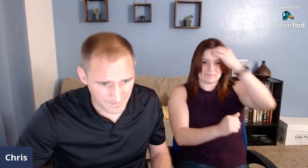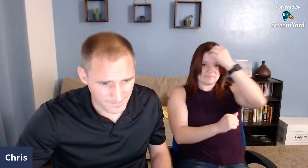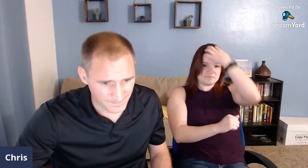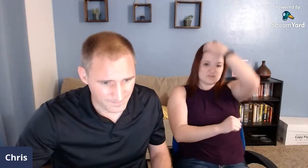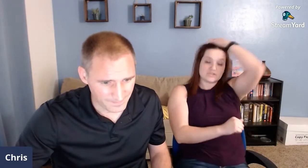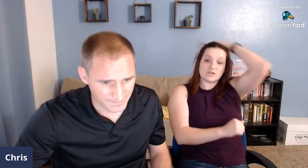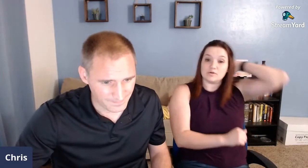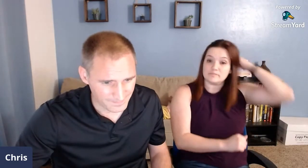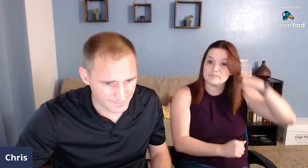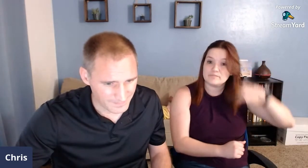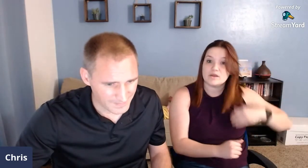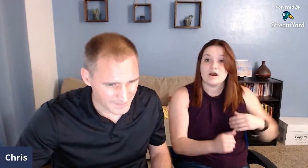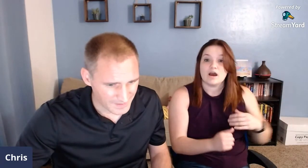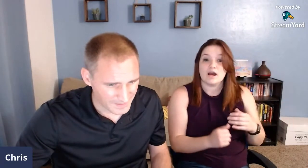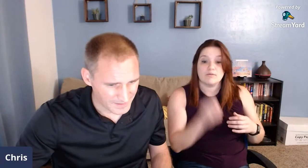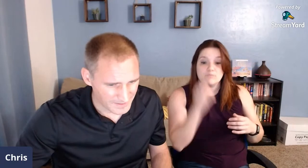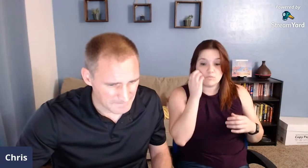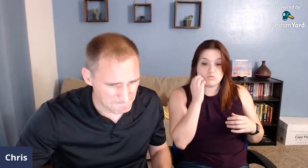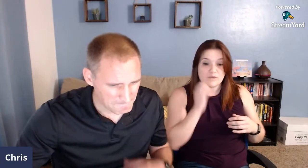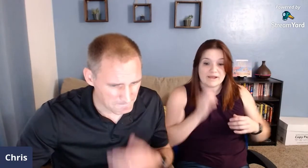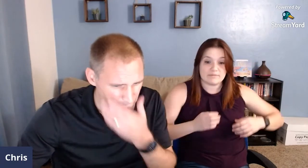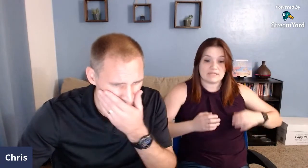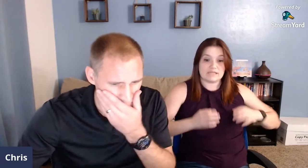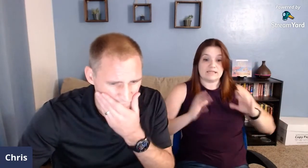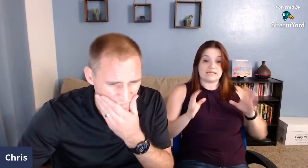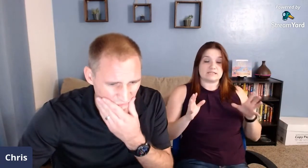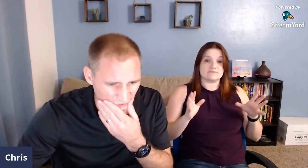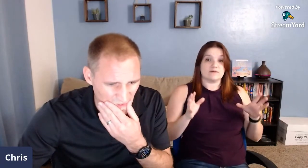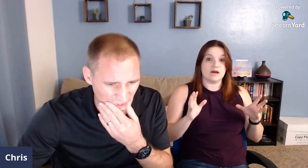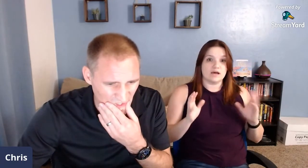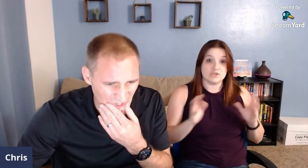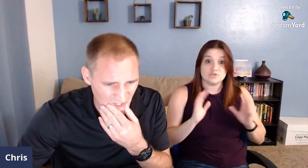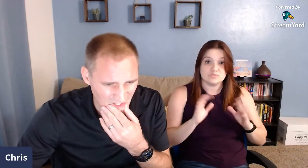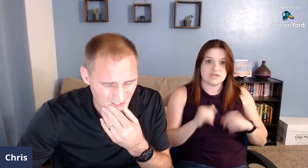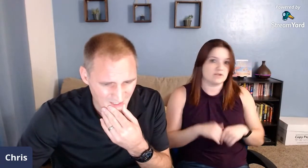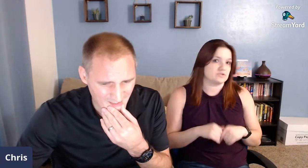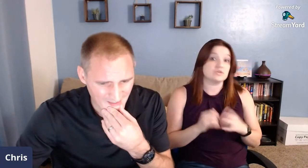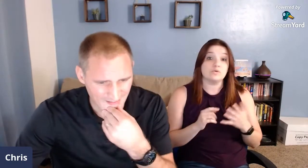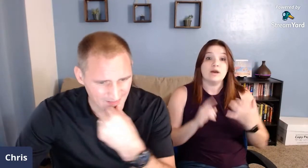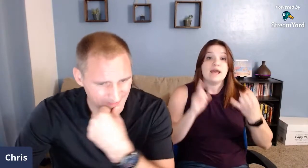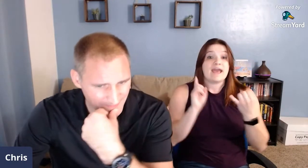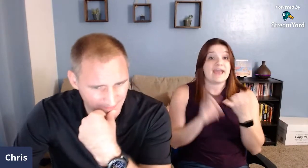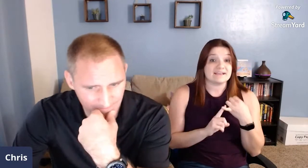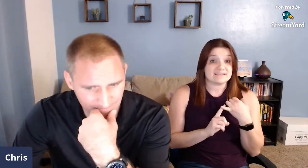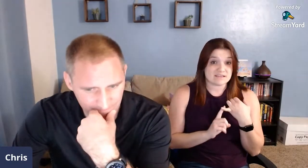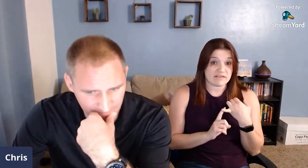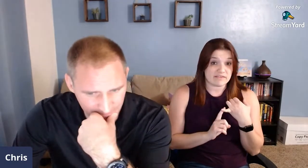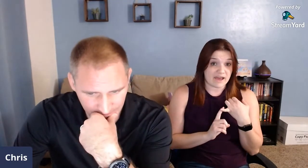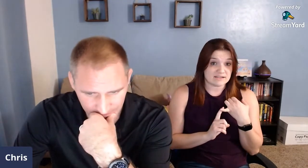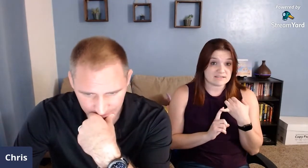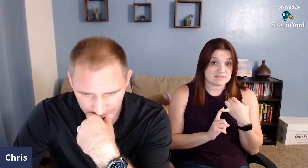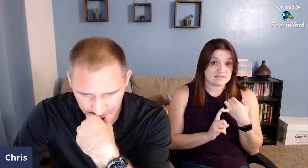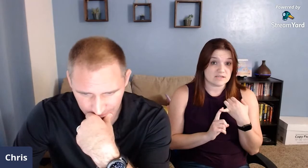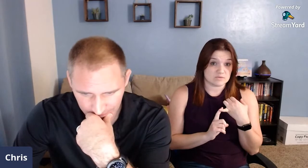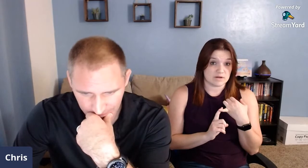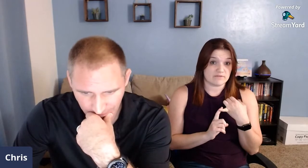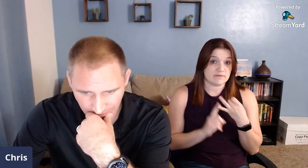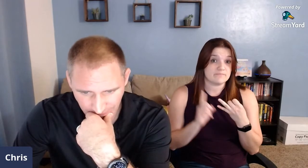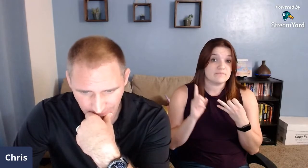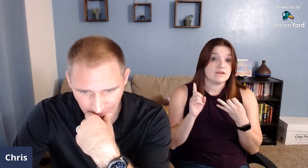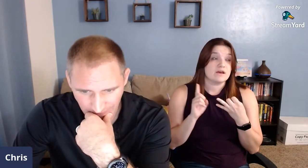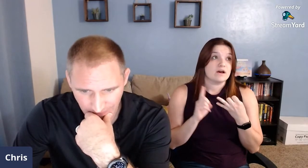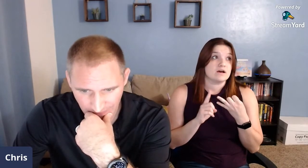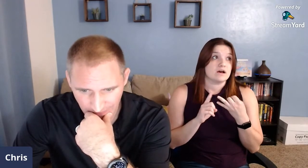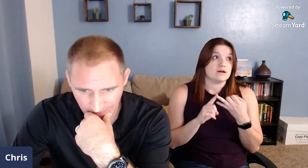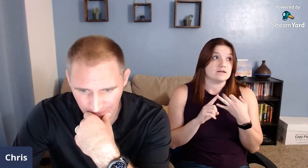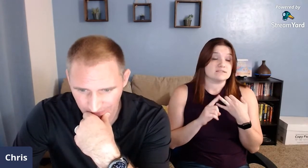All right. So, recommended links, YouTube channel. So, ASL That is one of